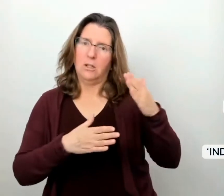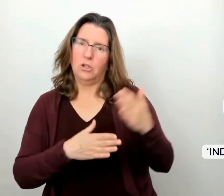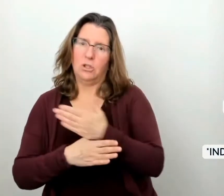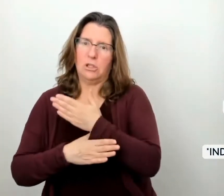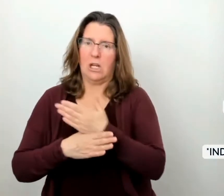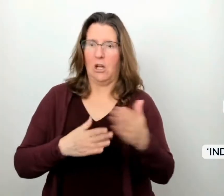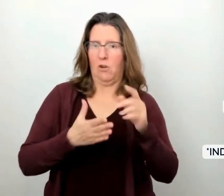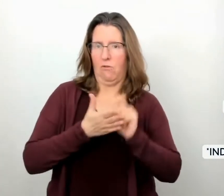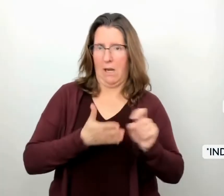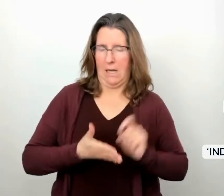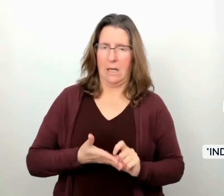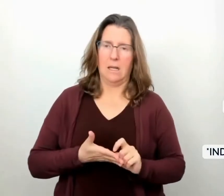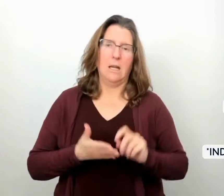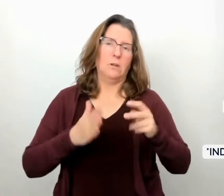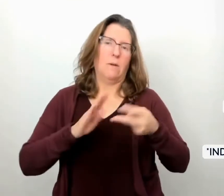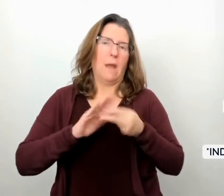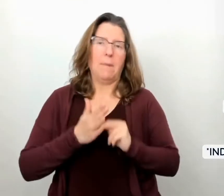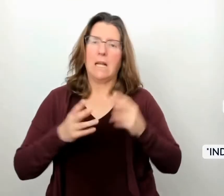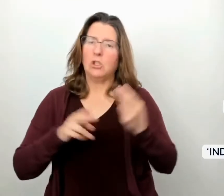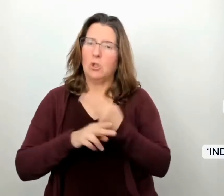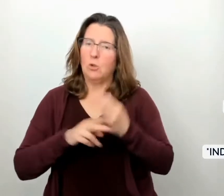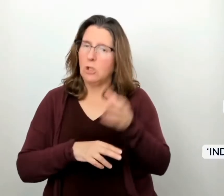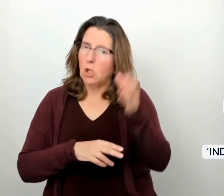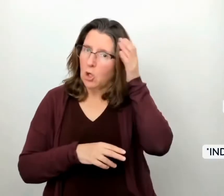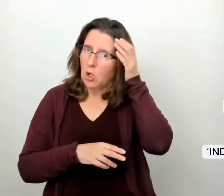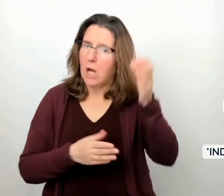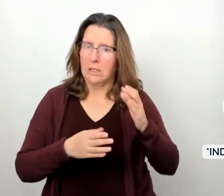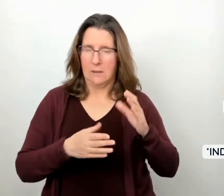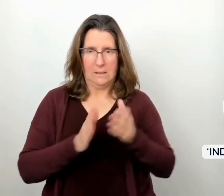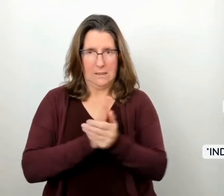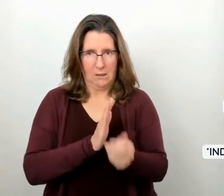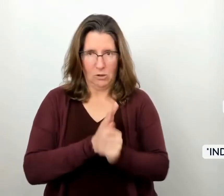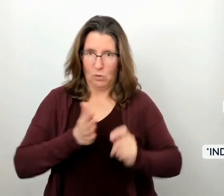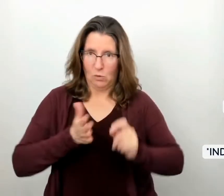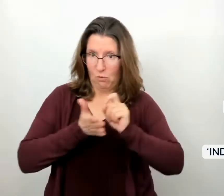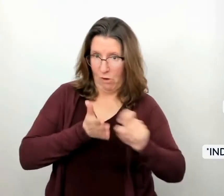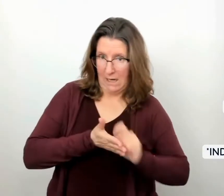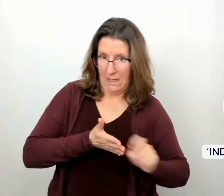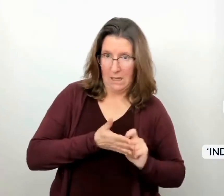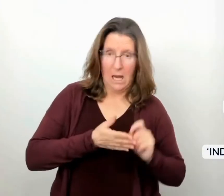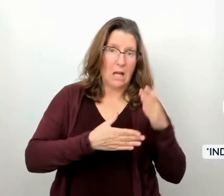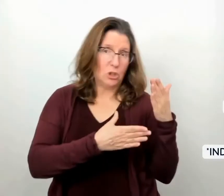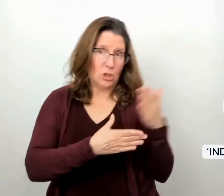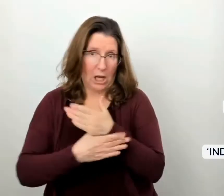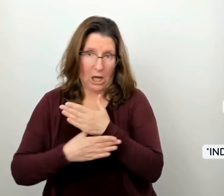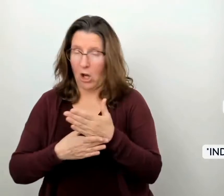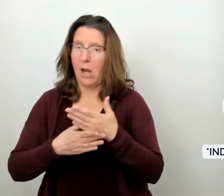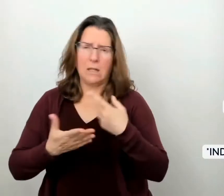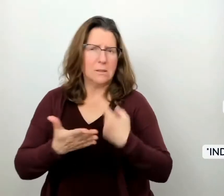Next is shared writing, again taxing cognitive skills, but this task also includes